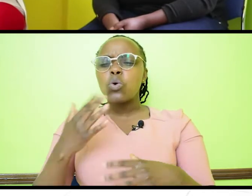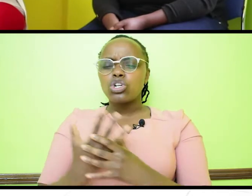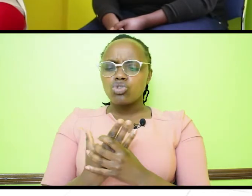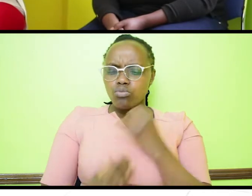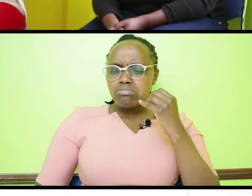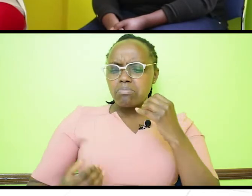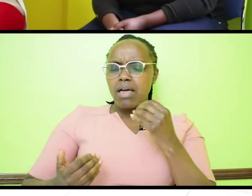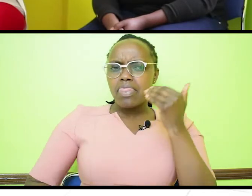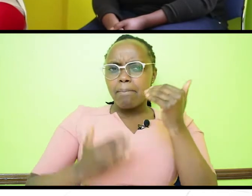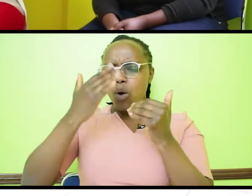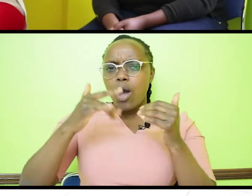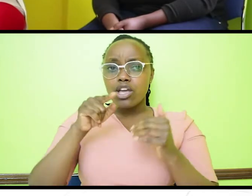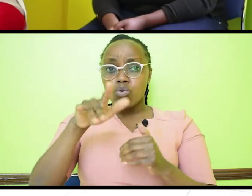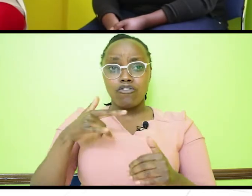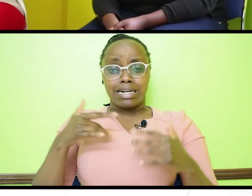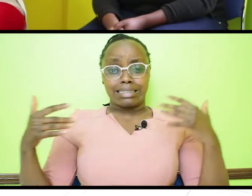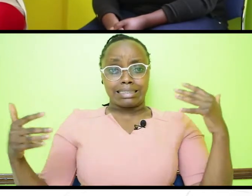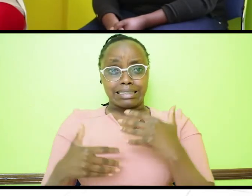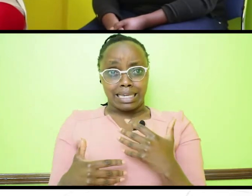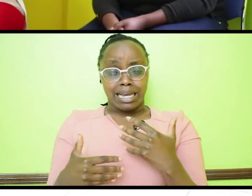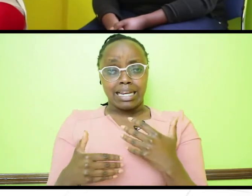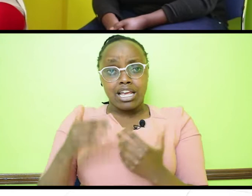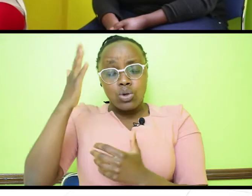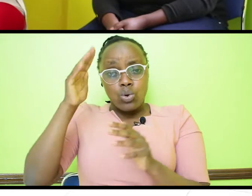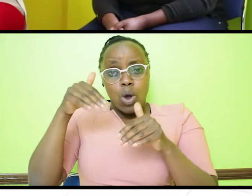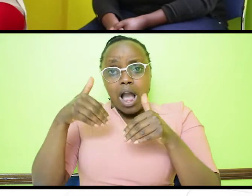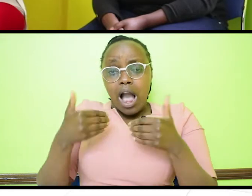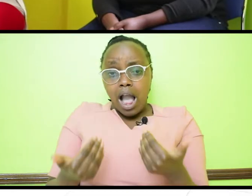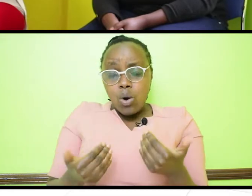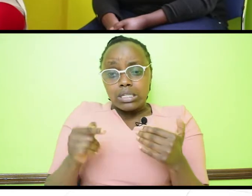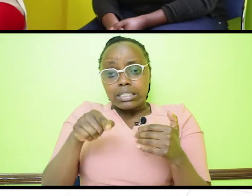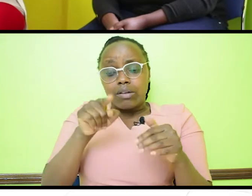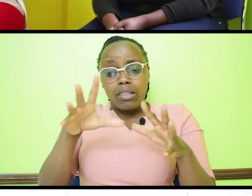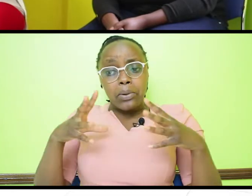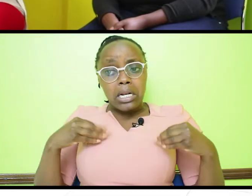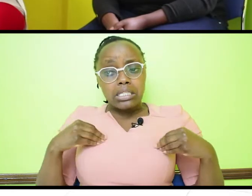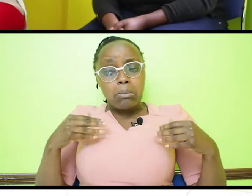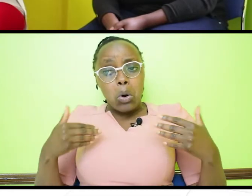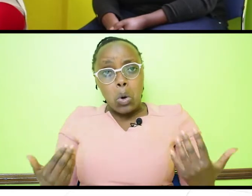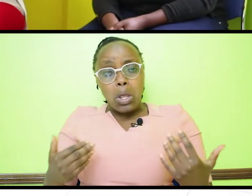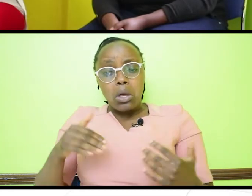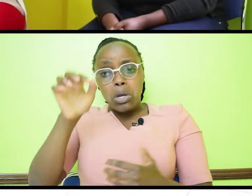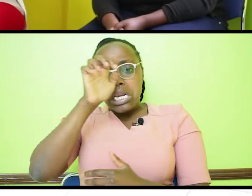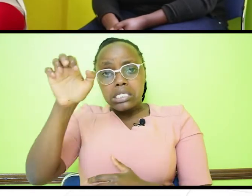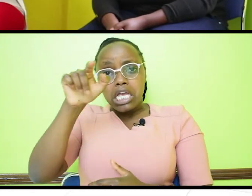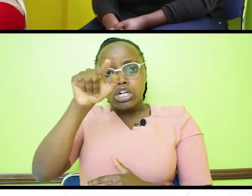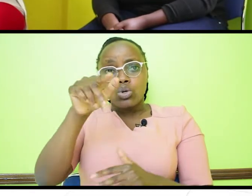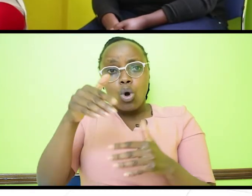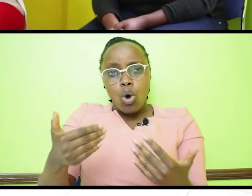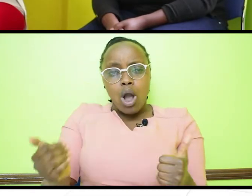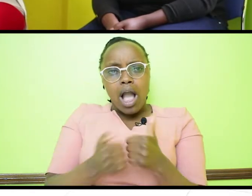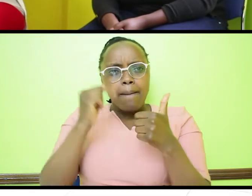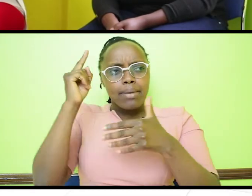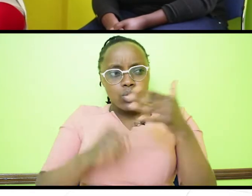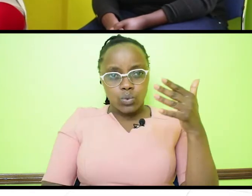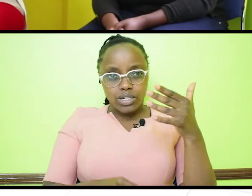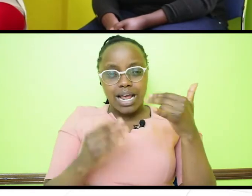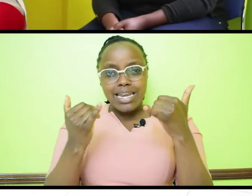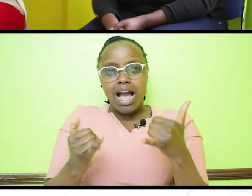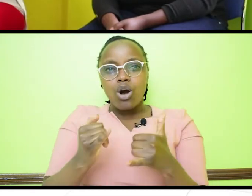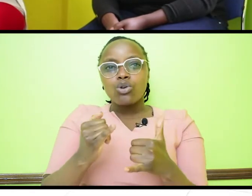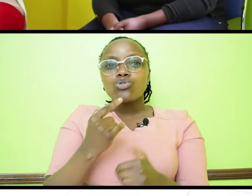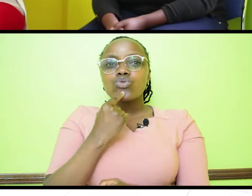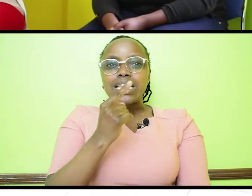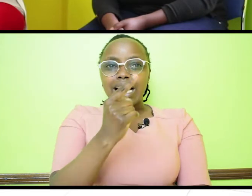saying you want to remove the babies because you are scared and you didn't know how they will take you, whether they will accept or what will